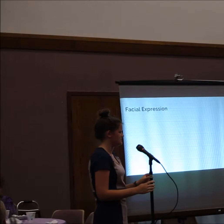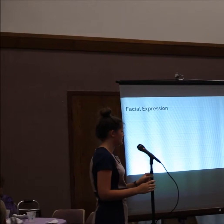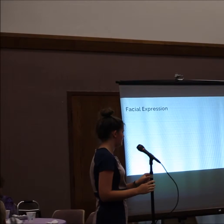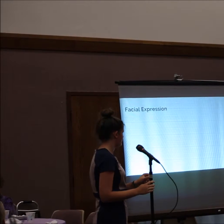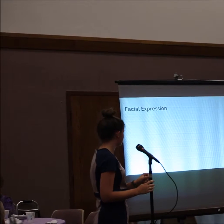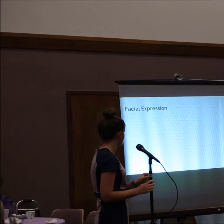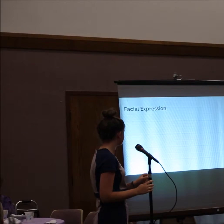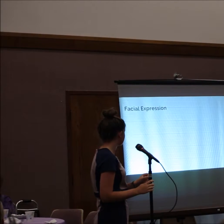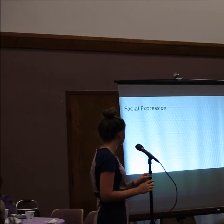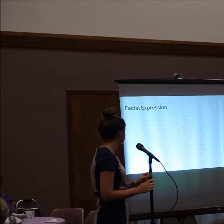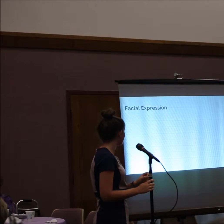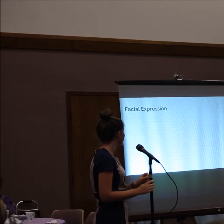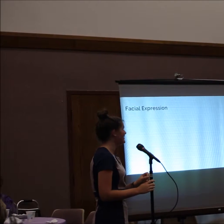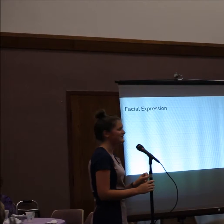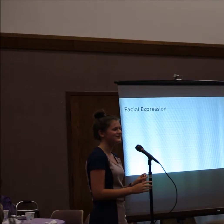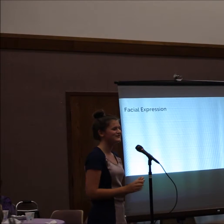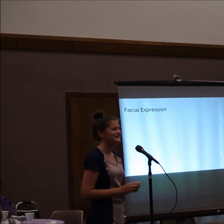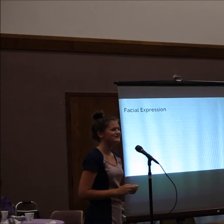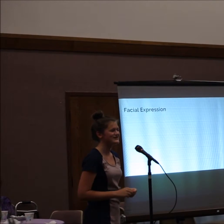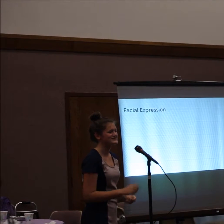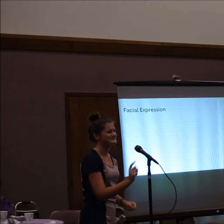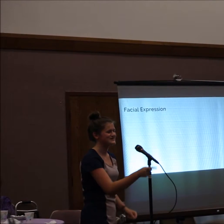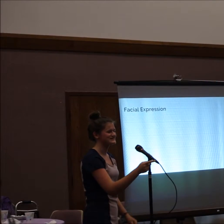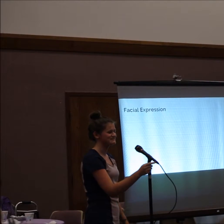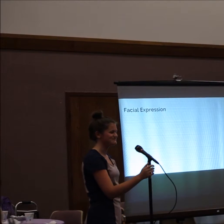to complete a sentence. And my favorite one, facial expression.